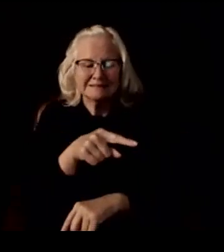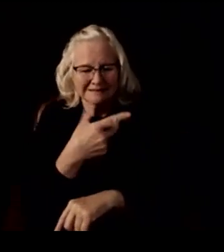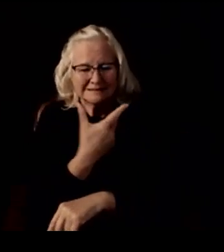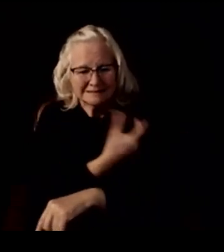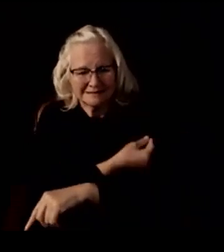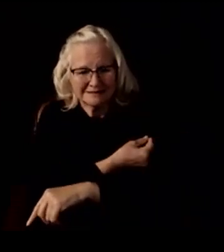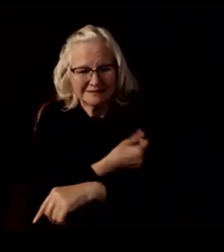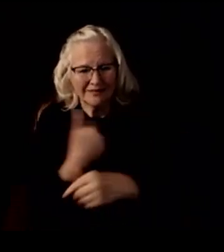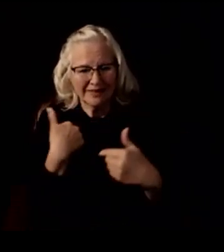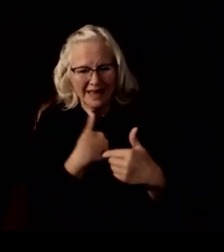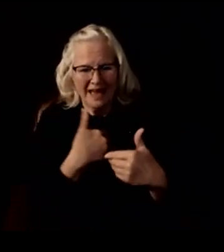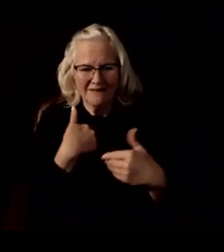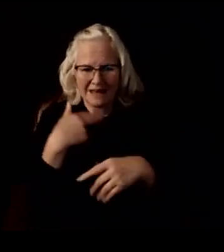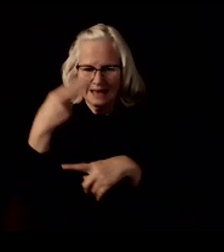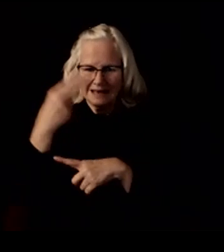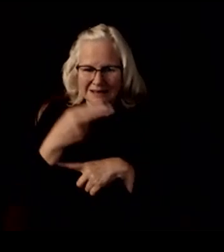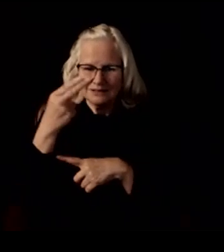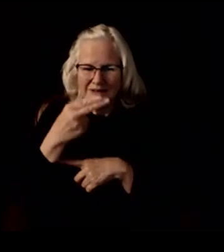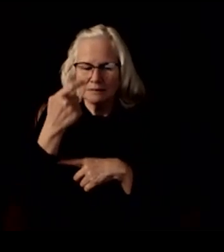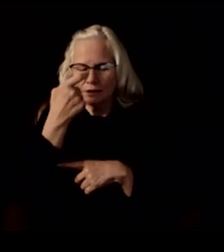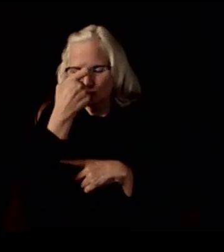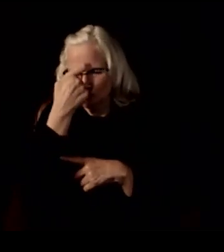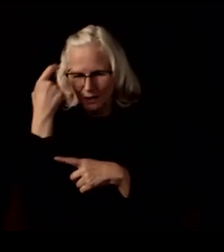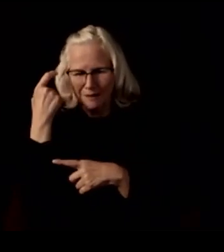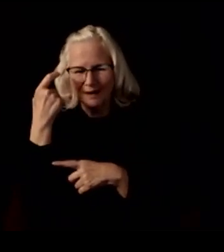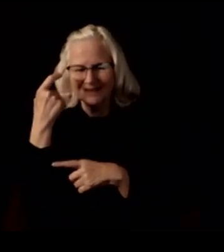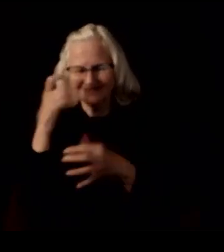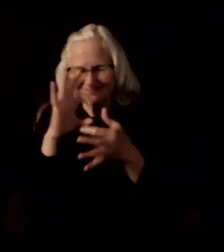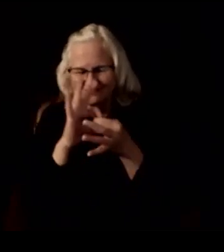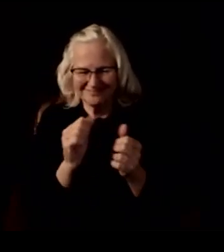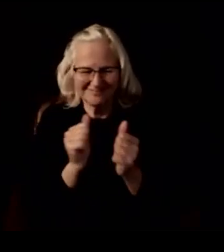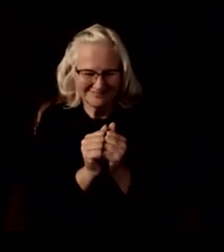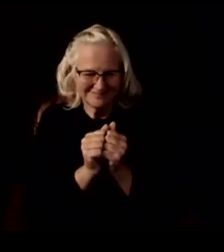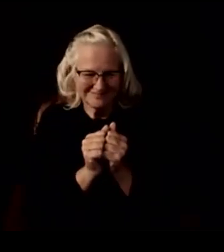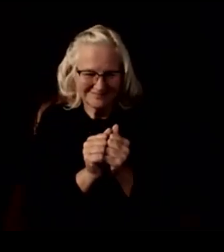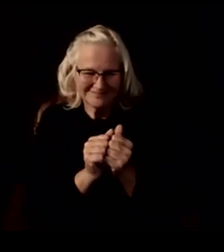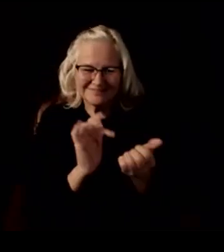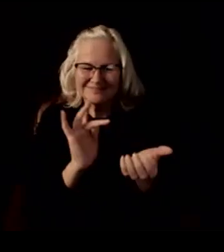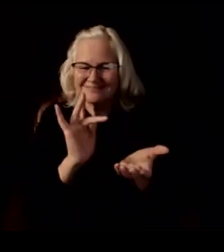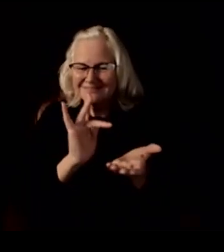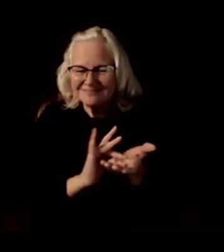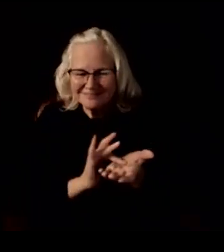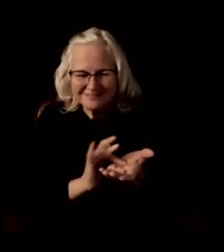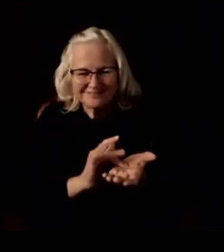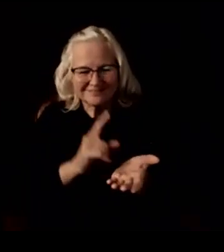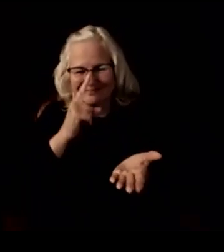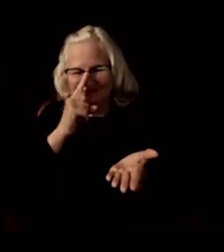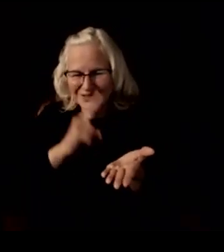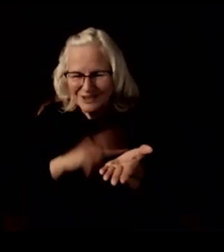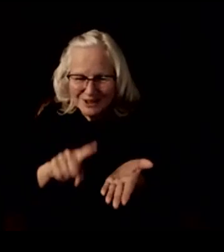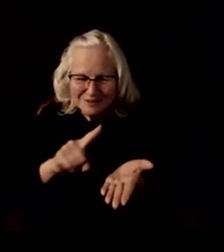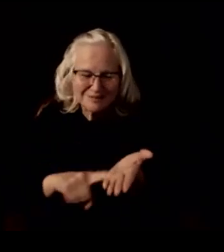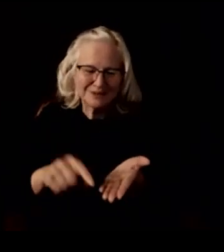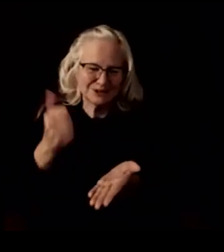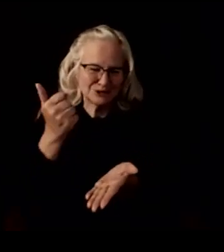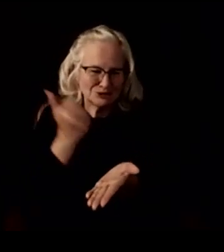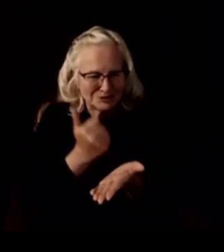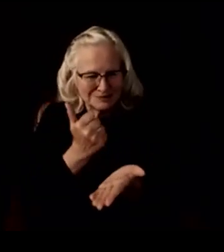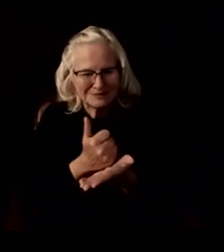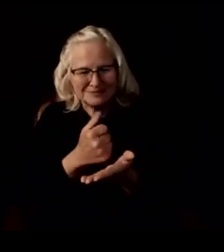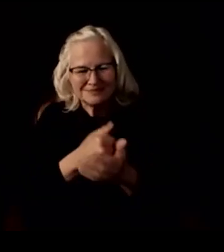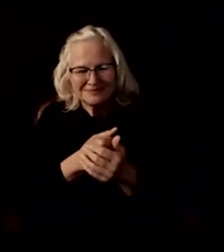it relates to medical research and medical treatments. And so it's going to be really